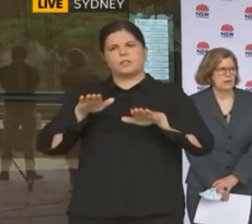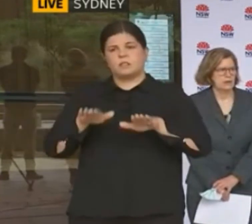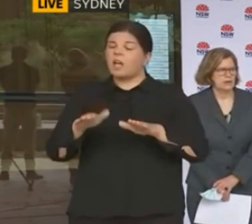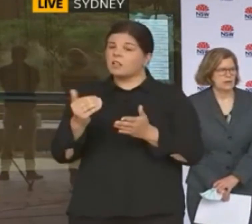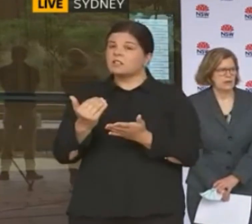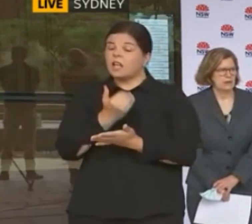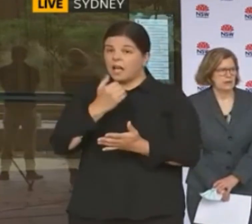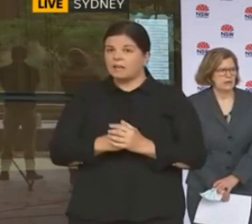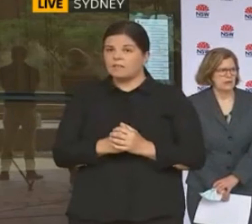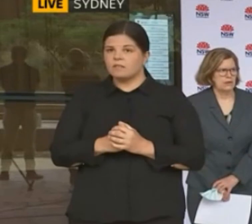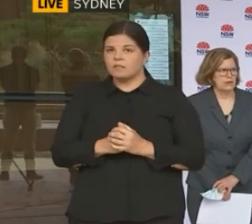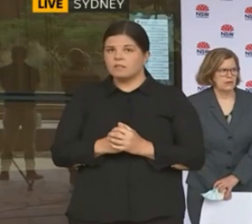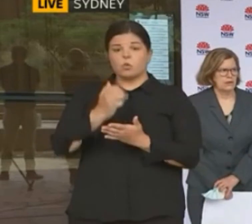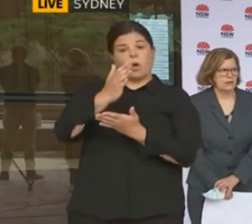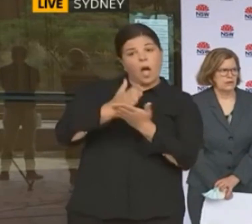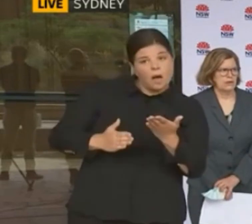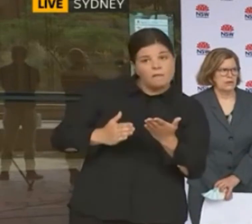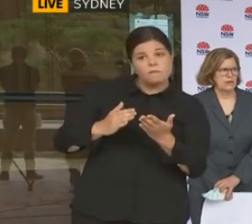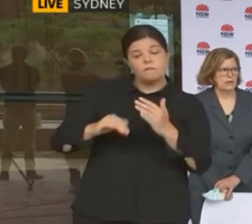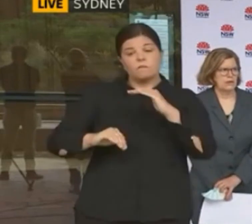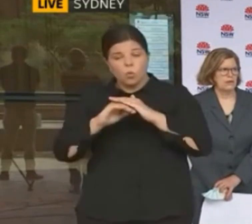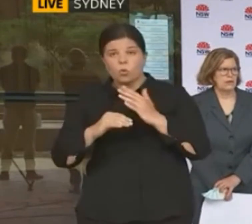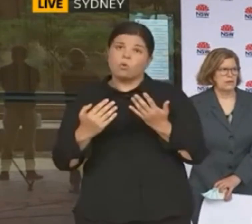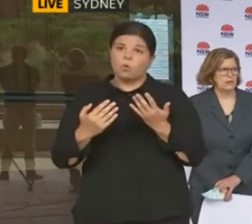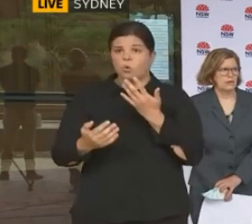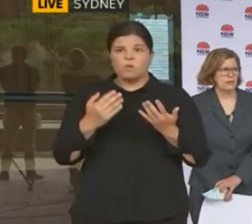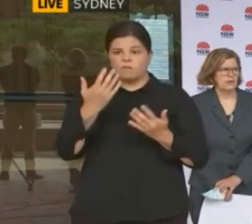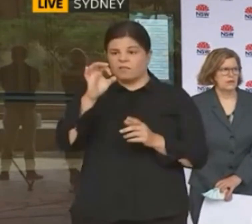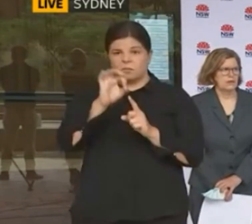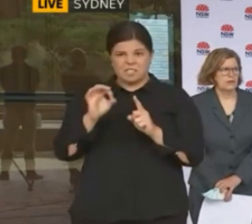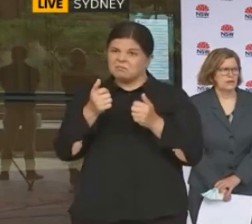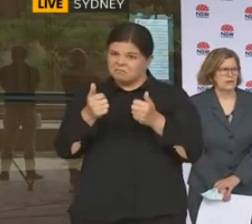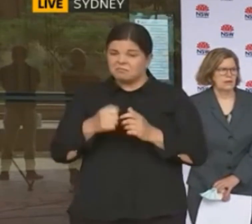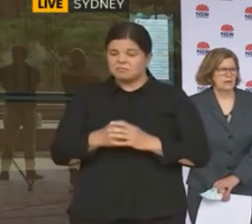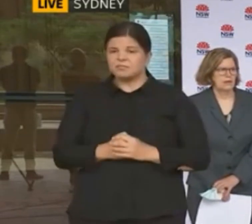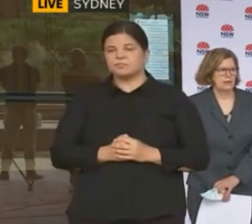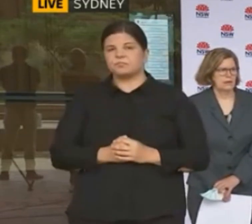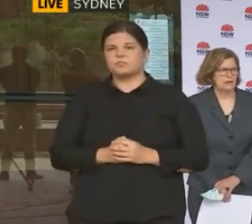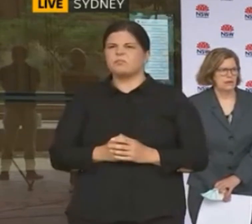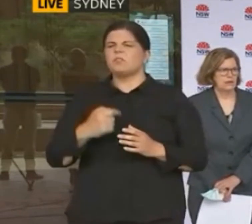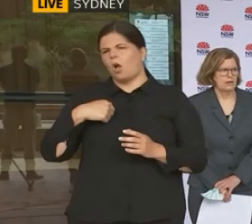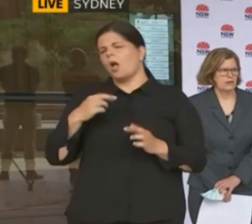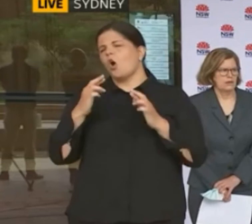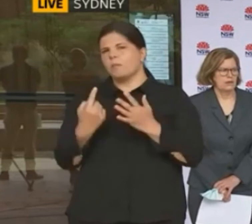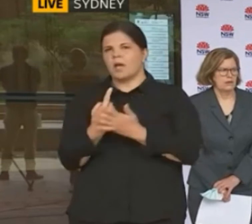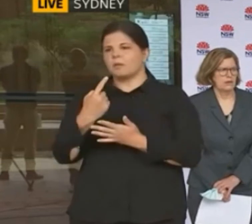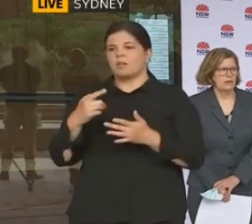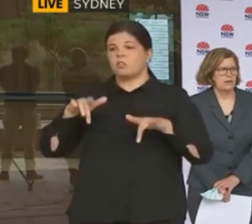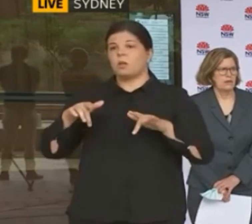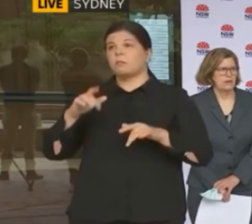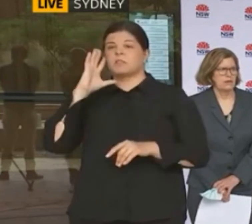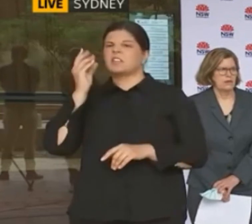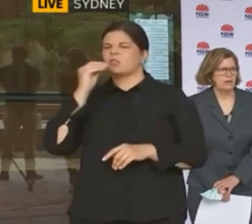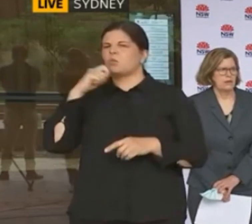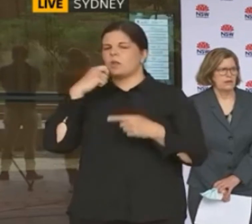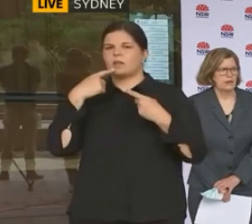have obviously reduced capacity, but a COVID safe event, and I'm hoping that that's what will eventuate. But again, we'll know in the next couple of hours.